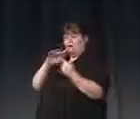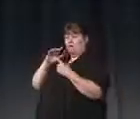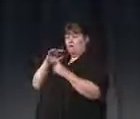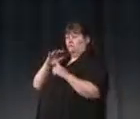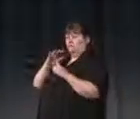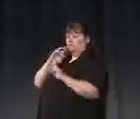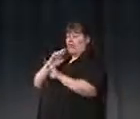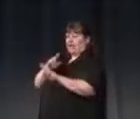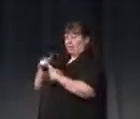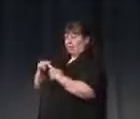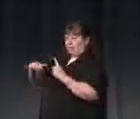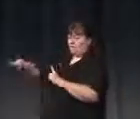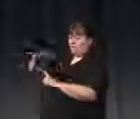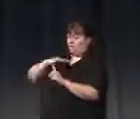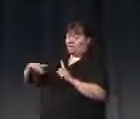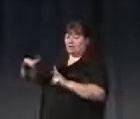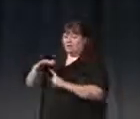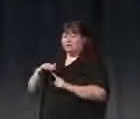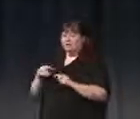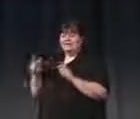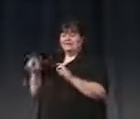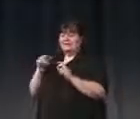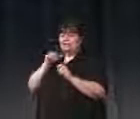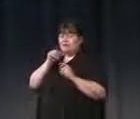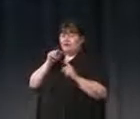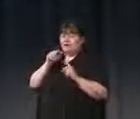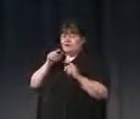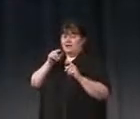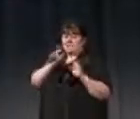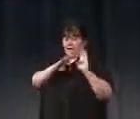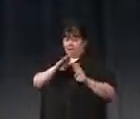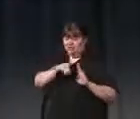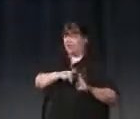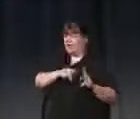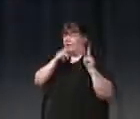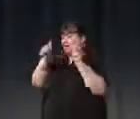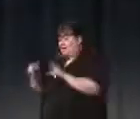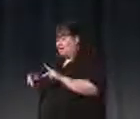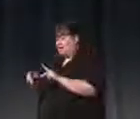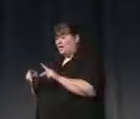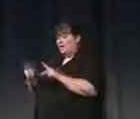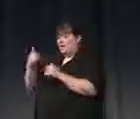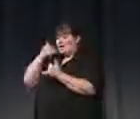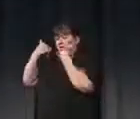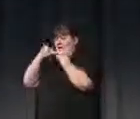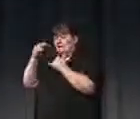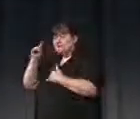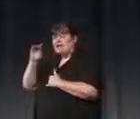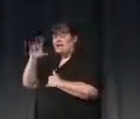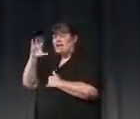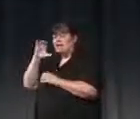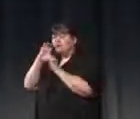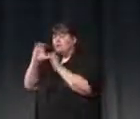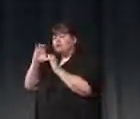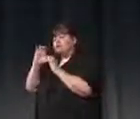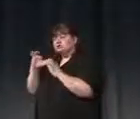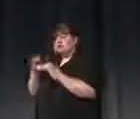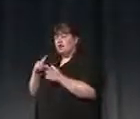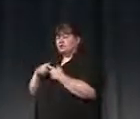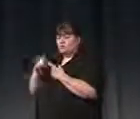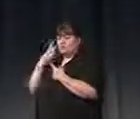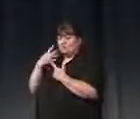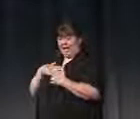environment. Unlike this usage in biology, in telecommunications, what we've seen in my sort of rapid